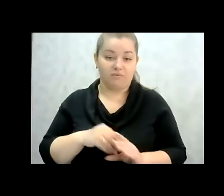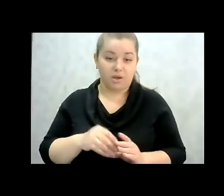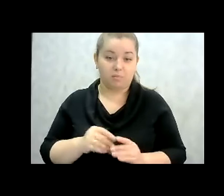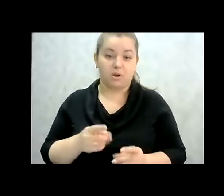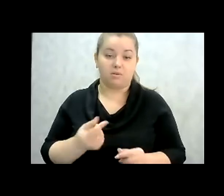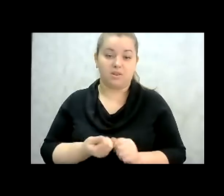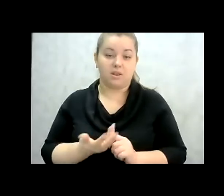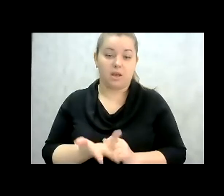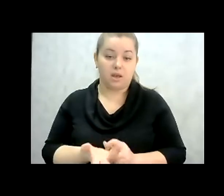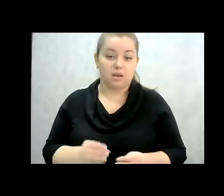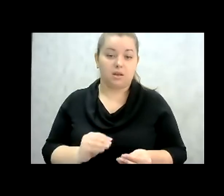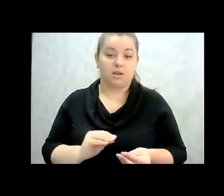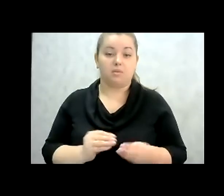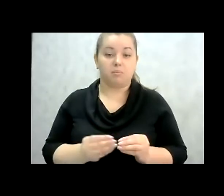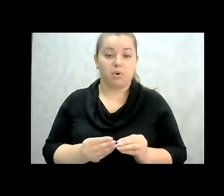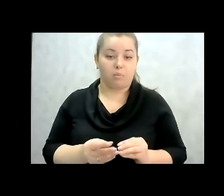situation of the pandemic.